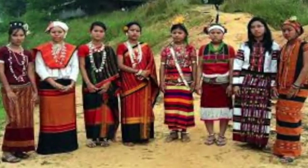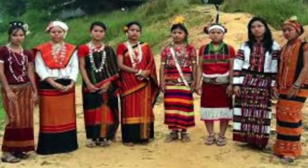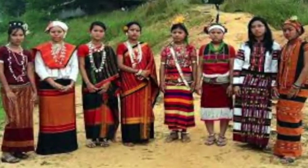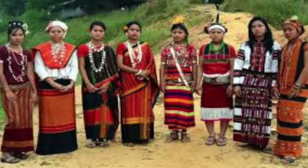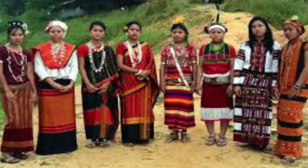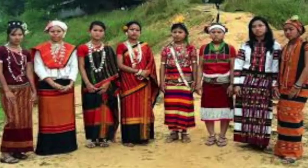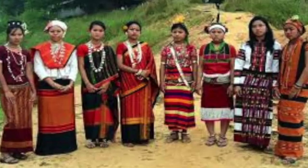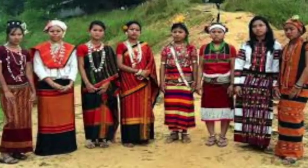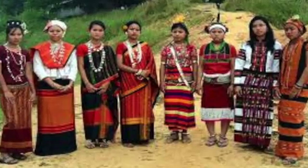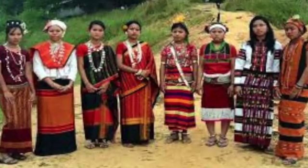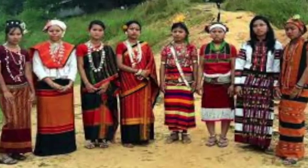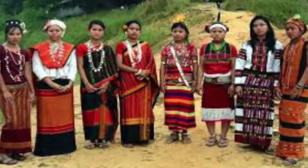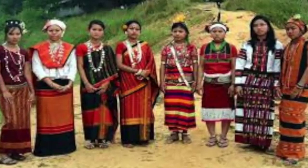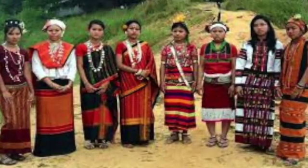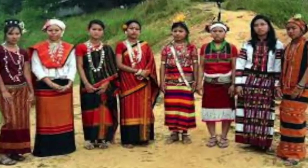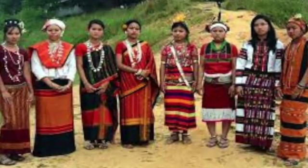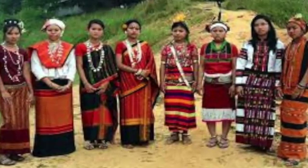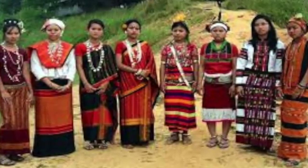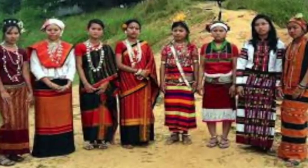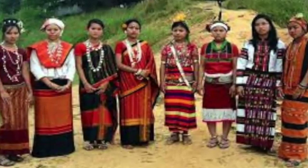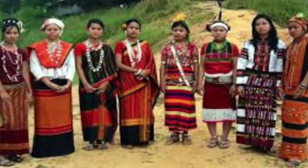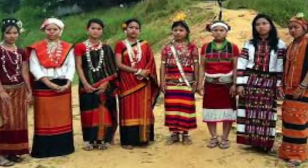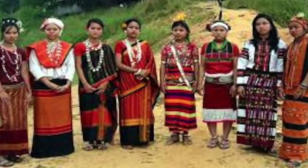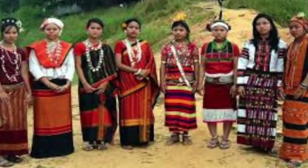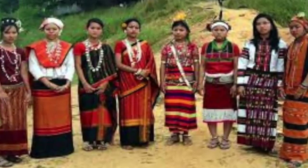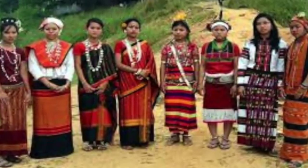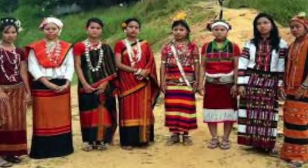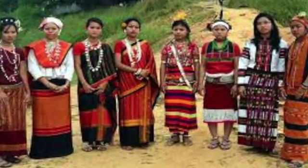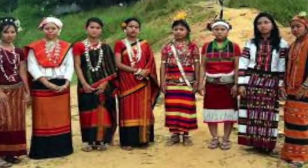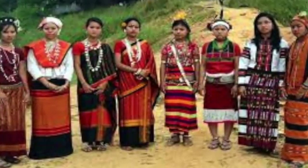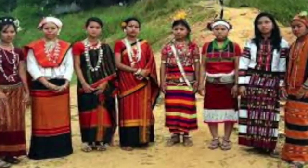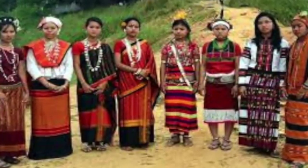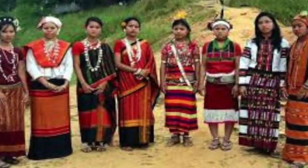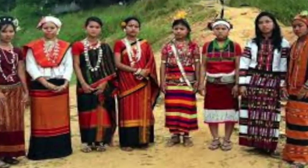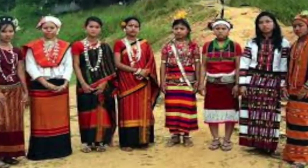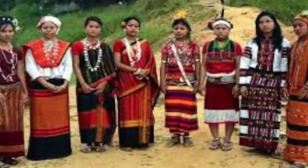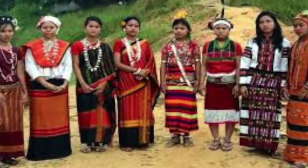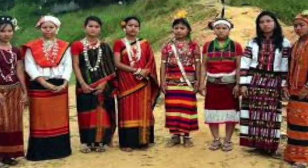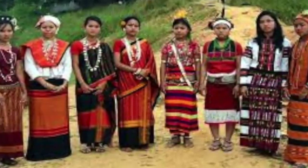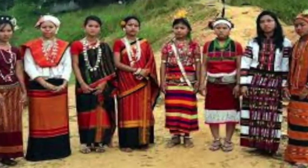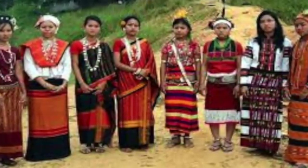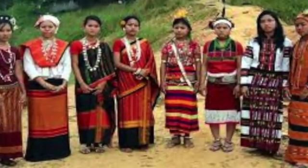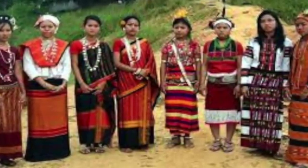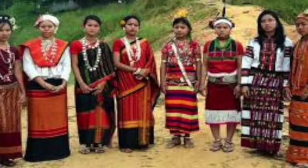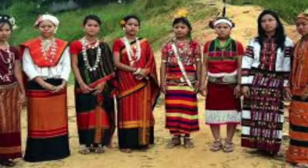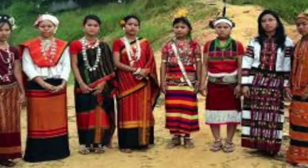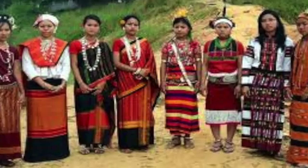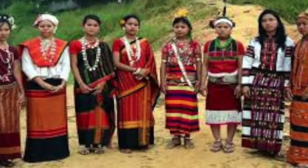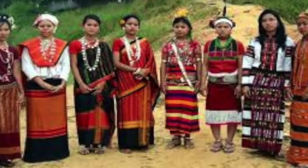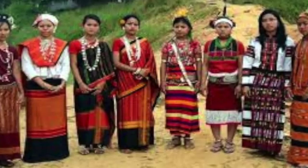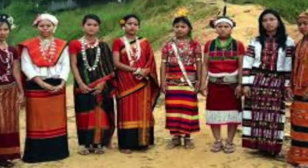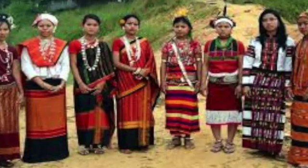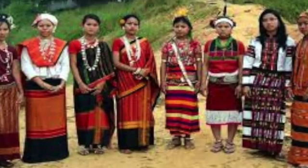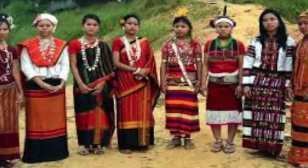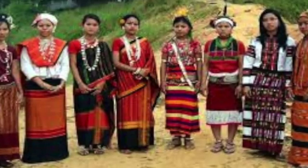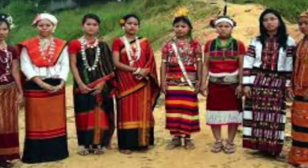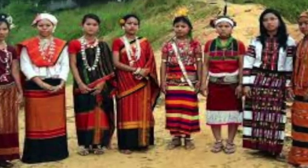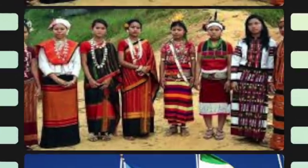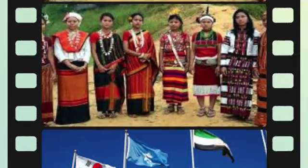has something to do with where one is born, the color of one's skin, and maybe the religion one belonged to. I